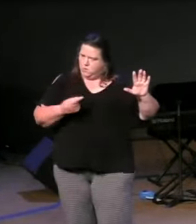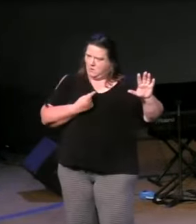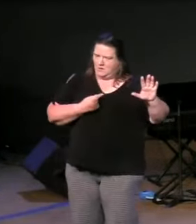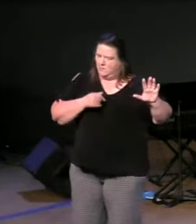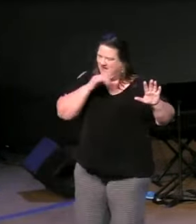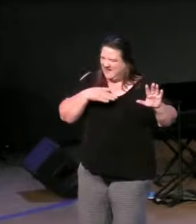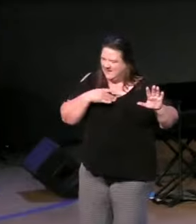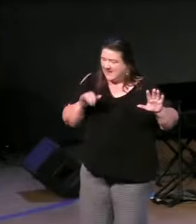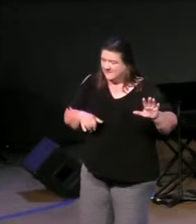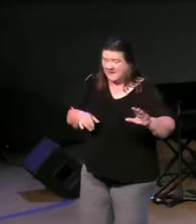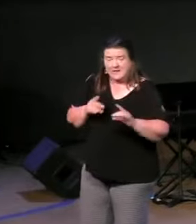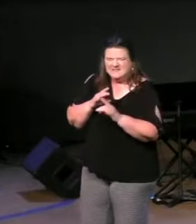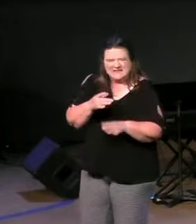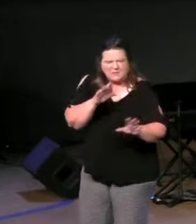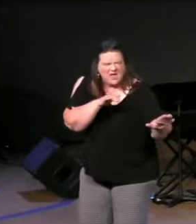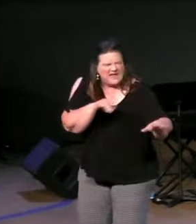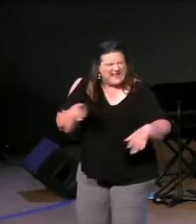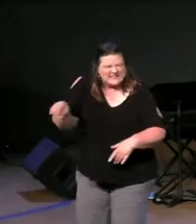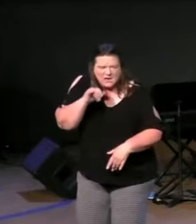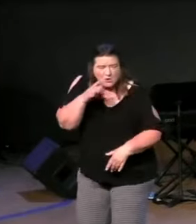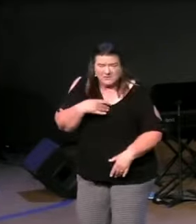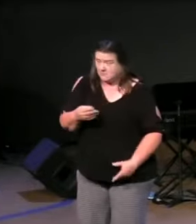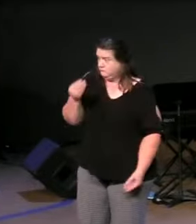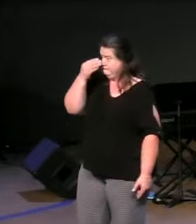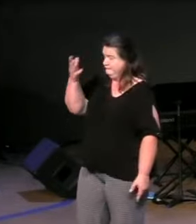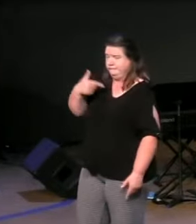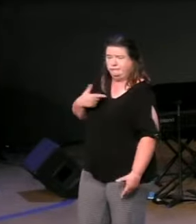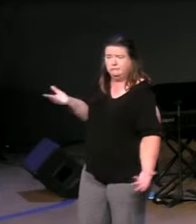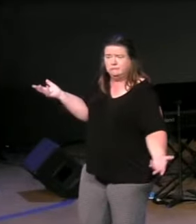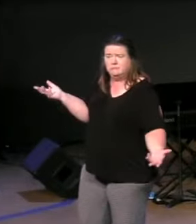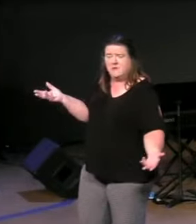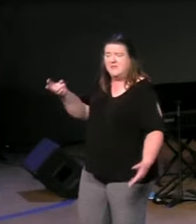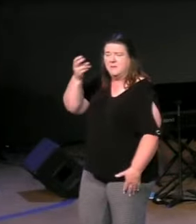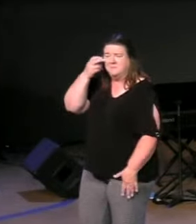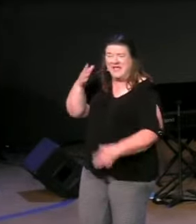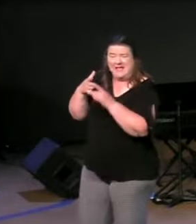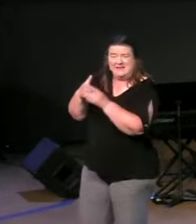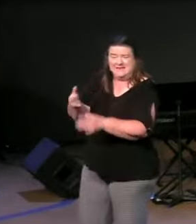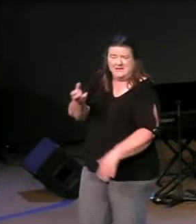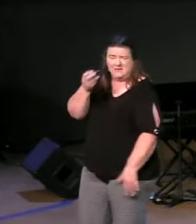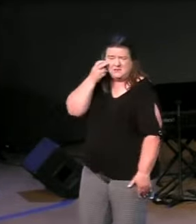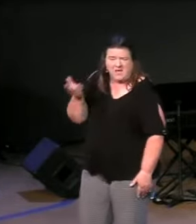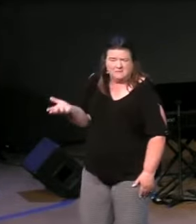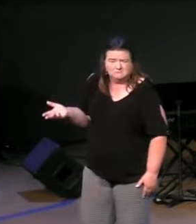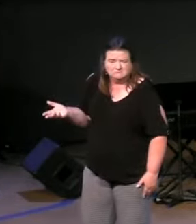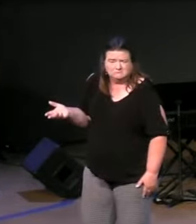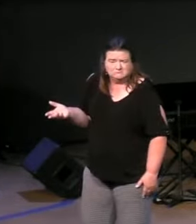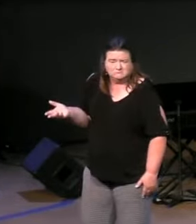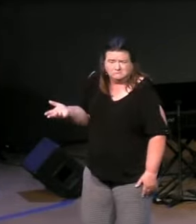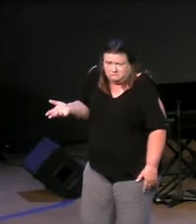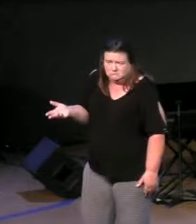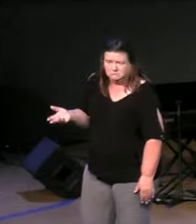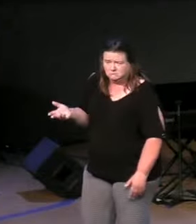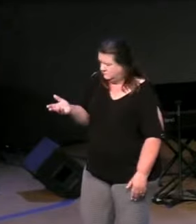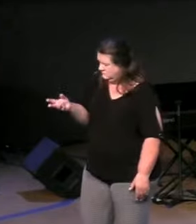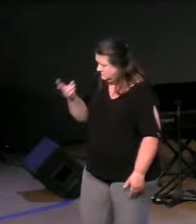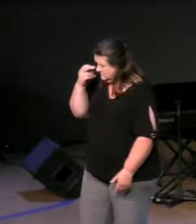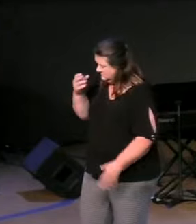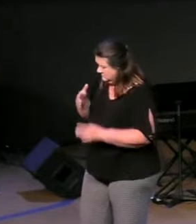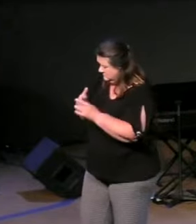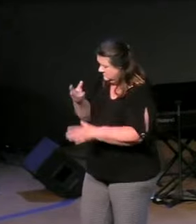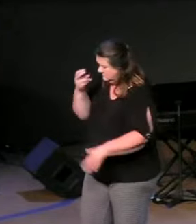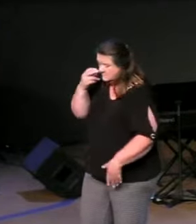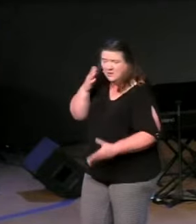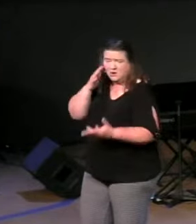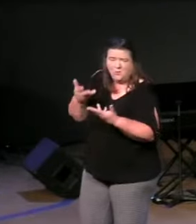And the disciples told them that, and Jesus said, that's okay. The blind that they are blind guides, and the blind lead the blind, they